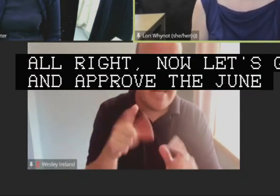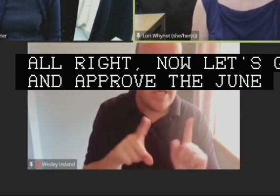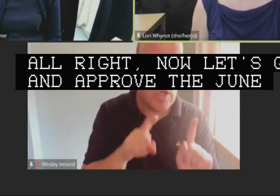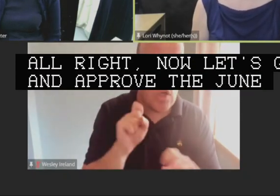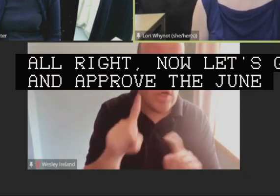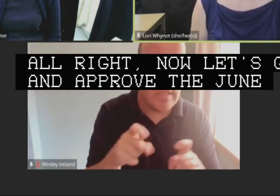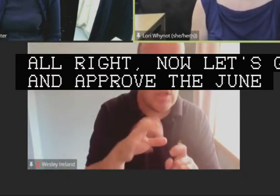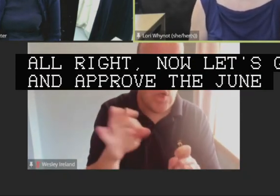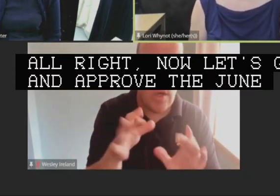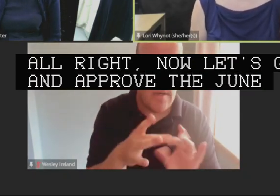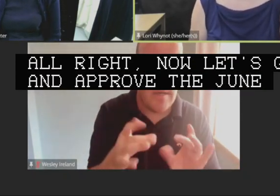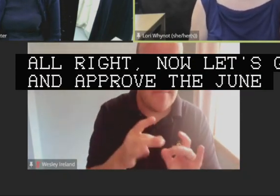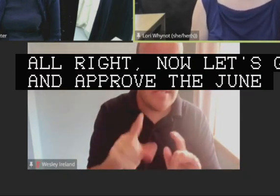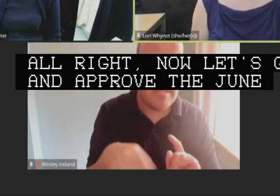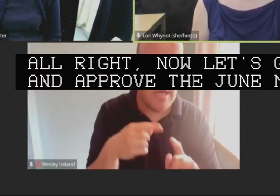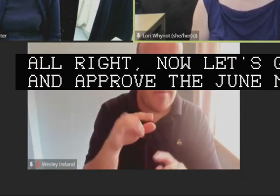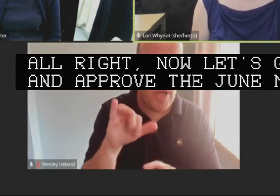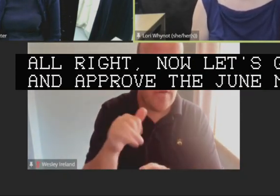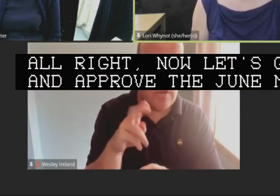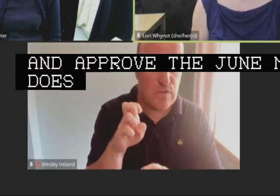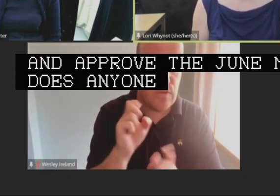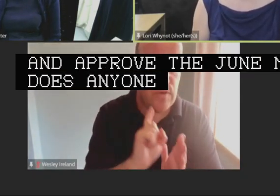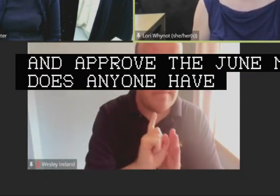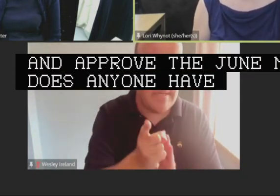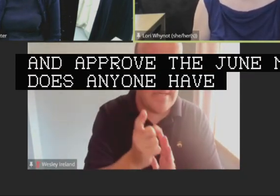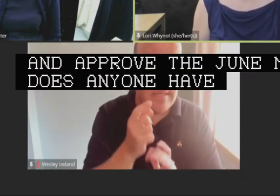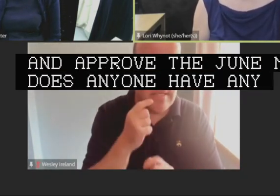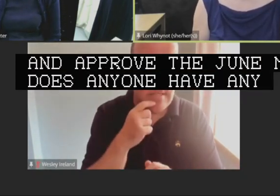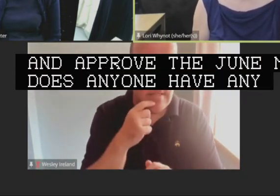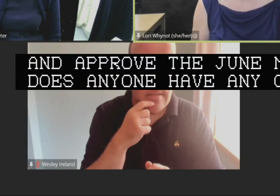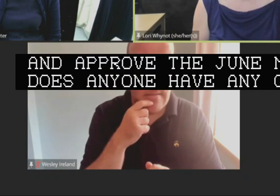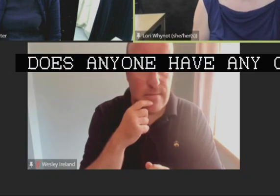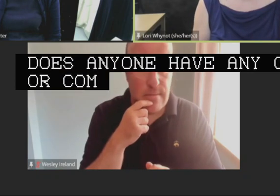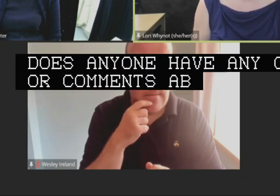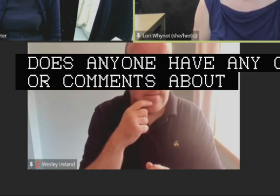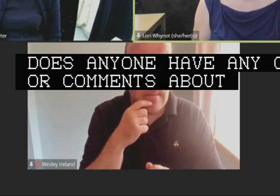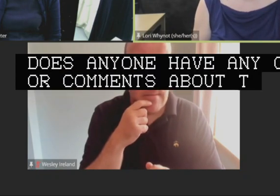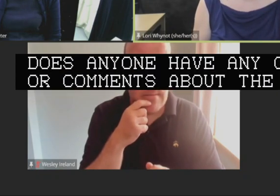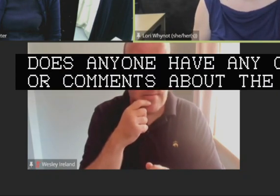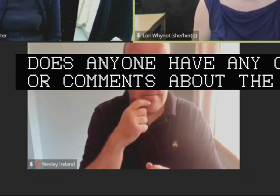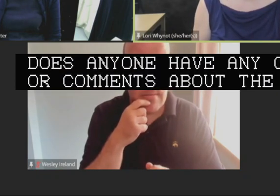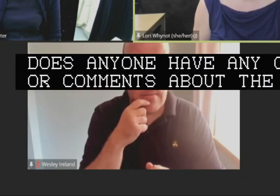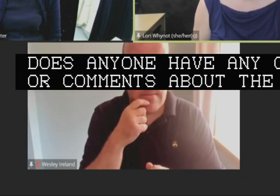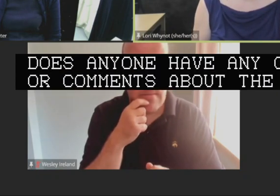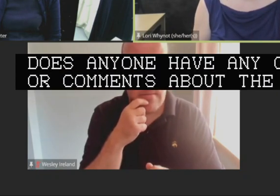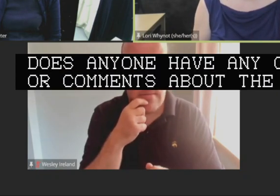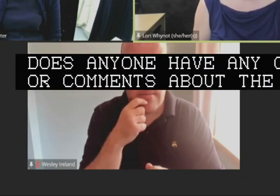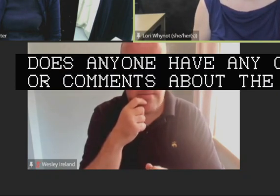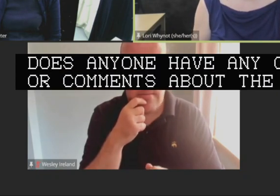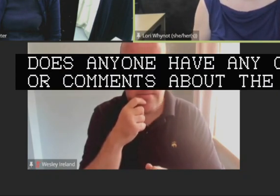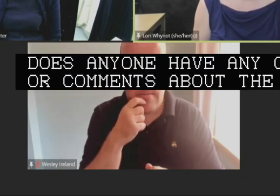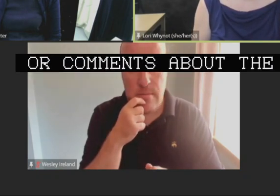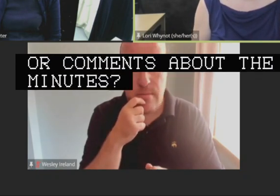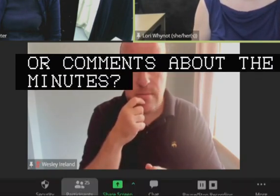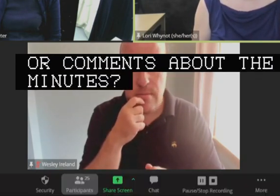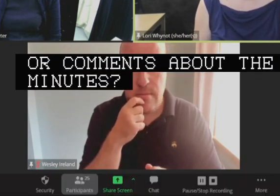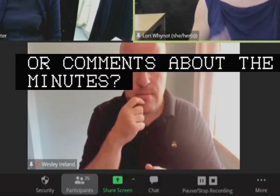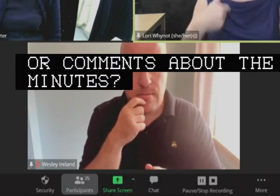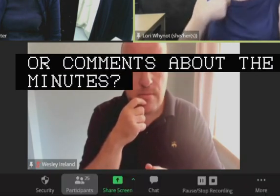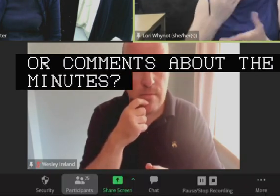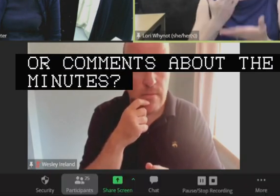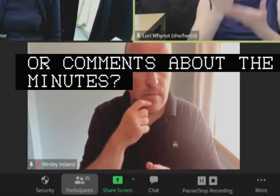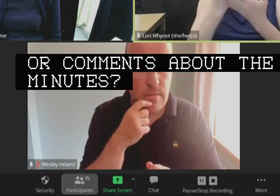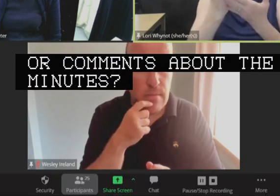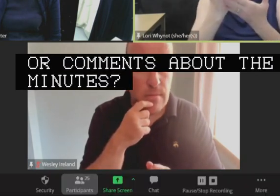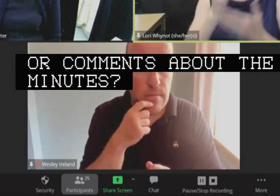Does anybody have any questions or comments about the June minutes? I make a motion to